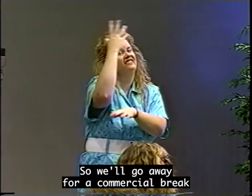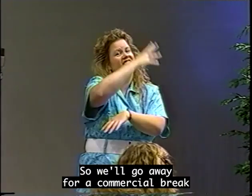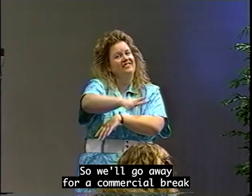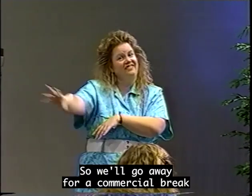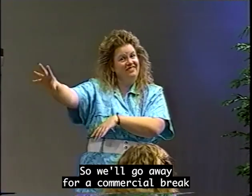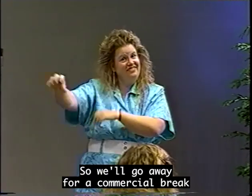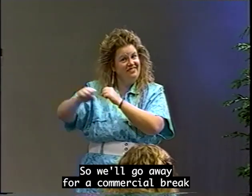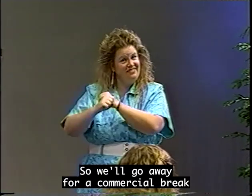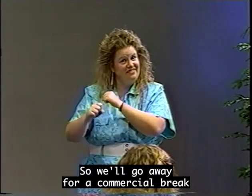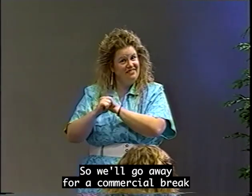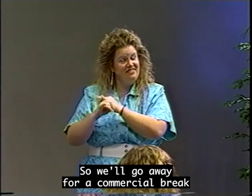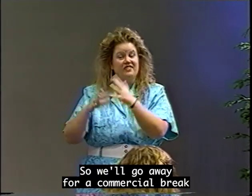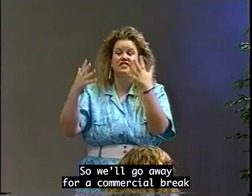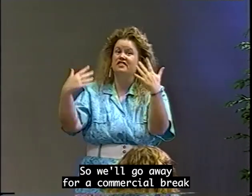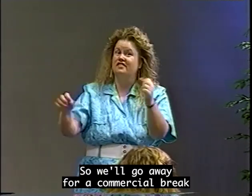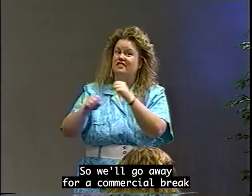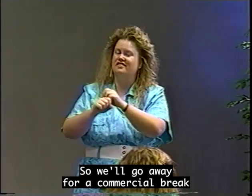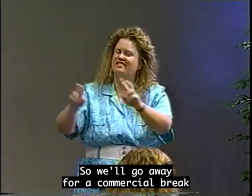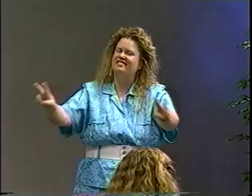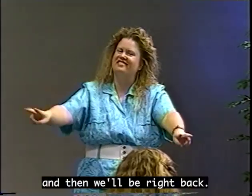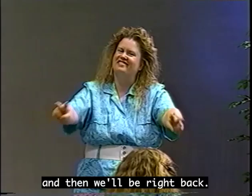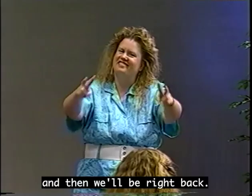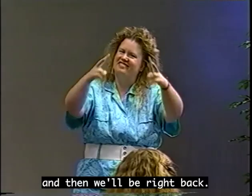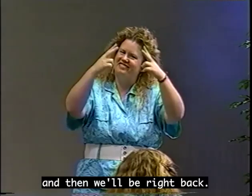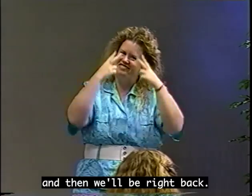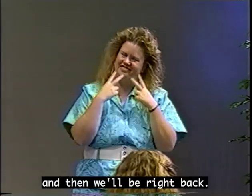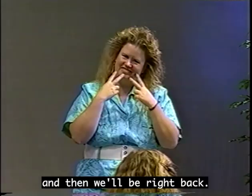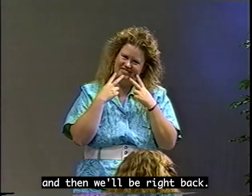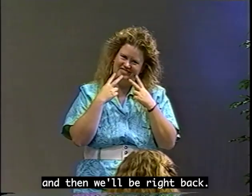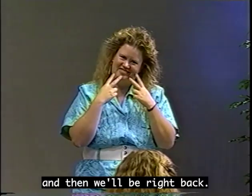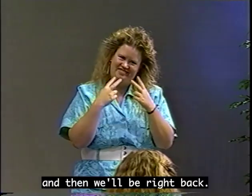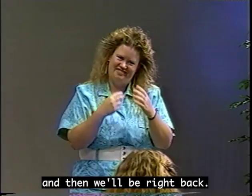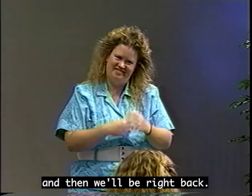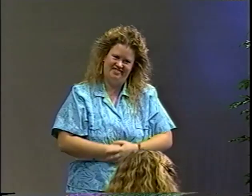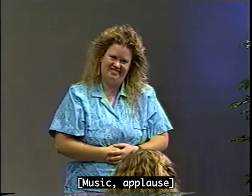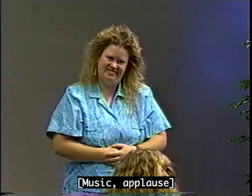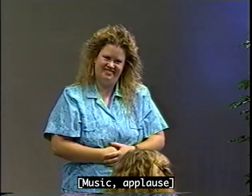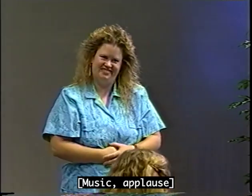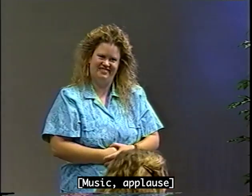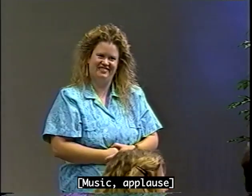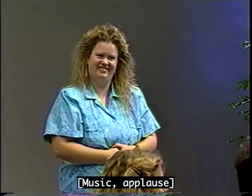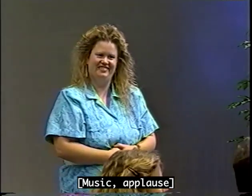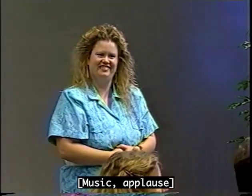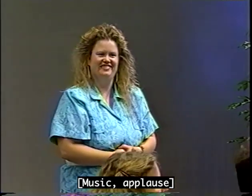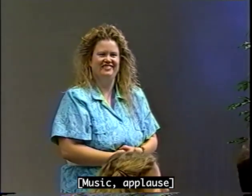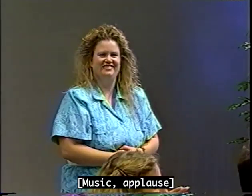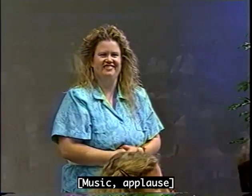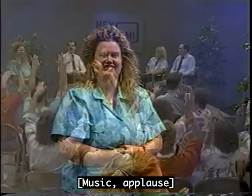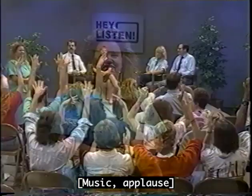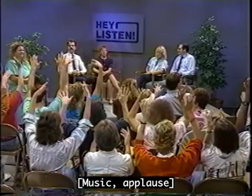segment. So we'll go away for a commercial break, and then we'll be right back.